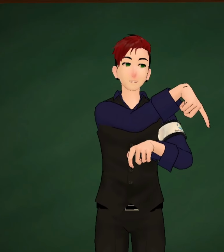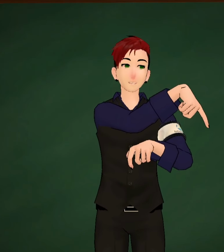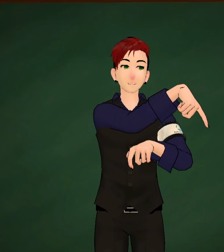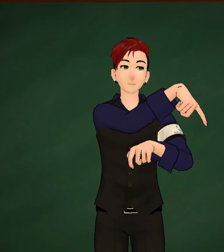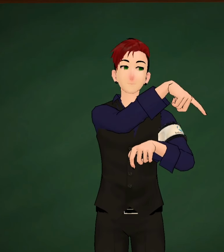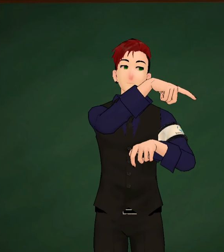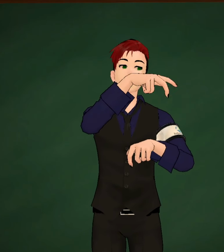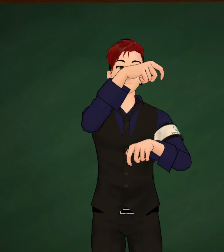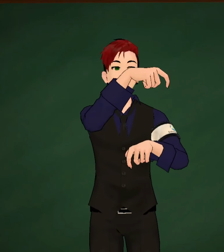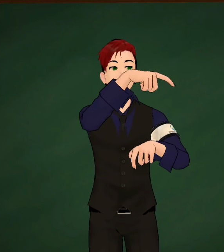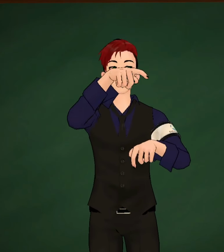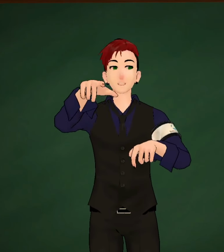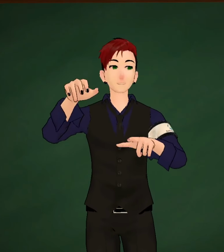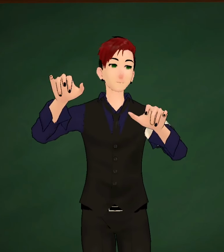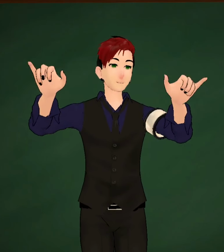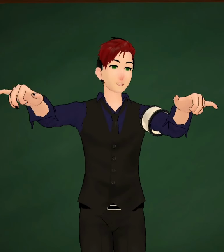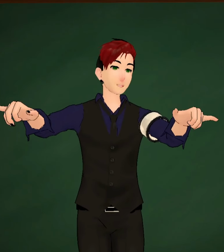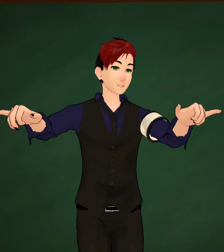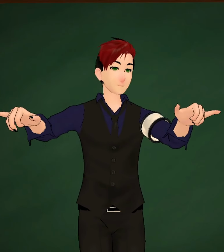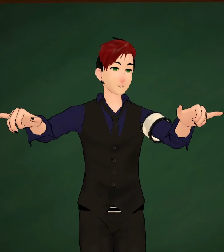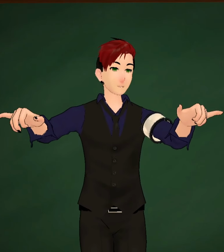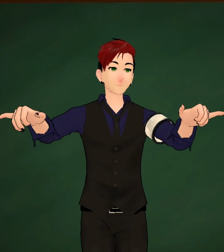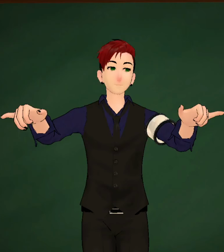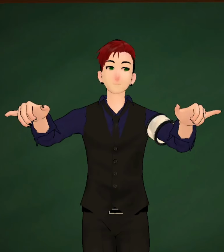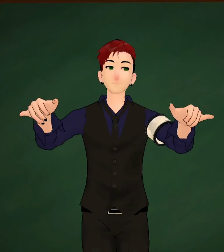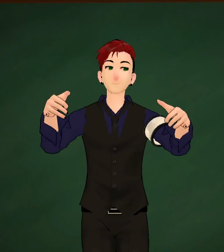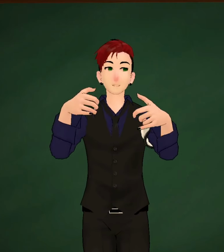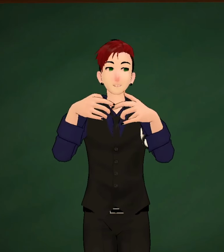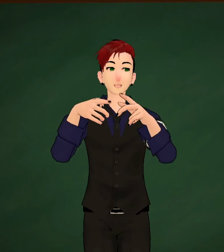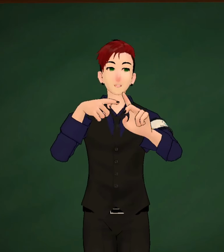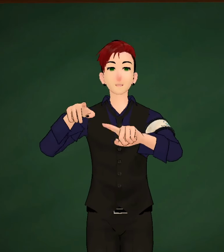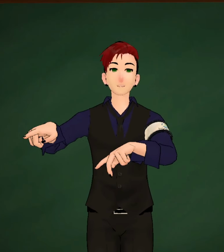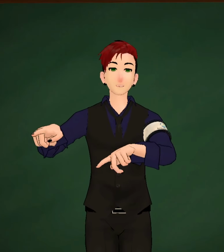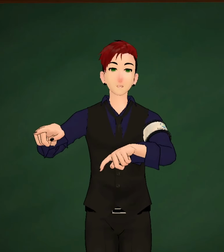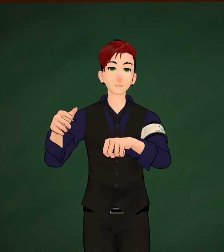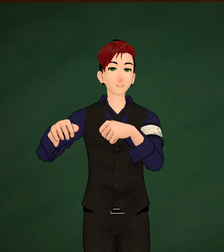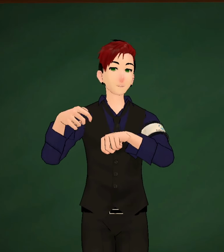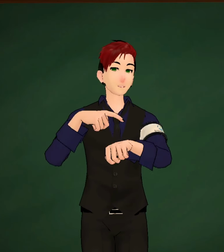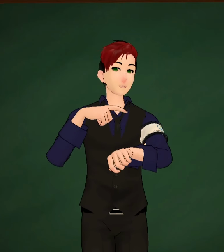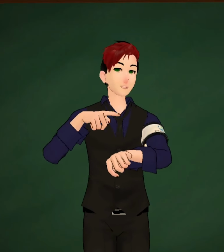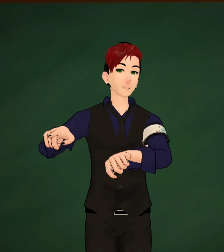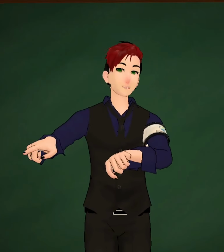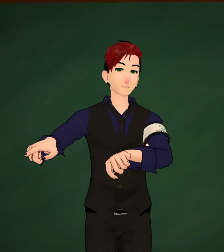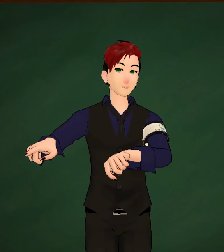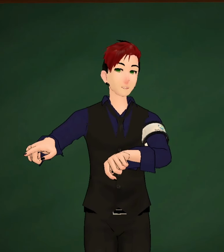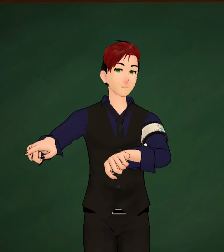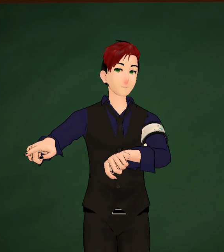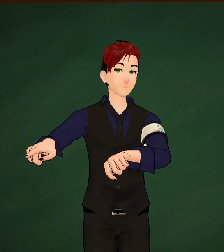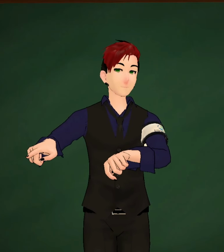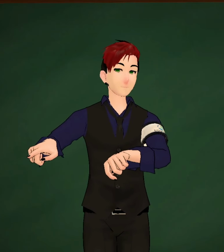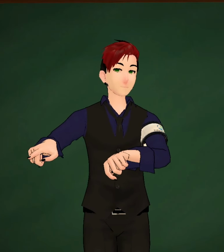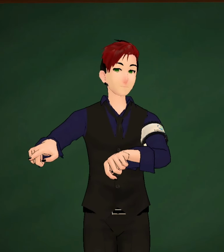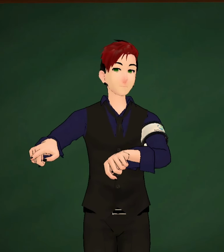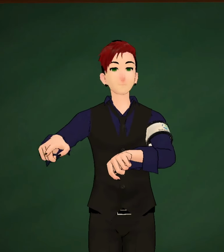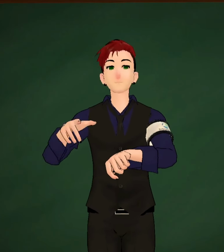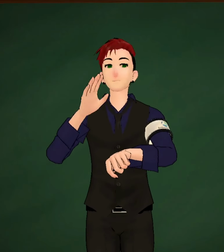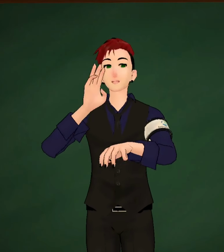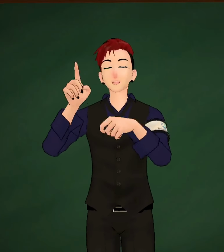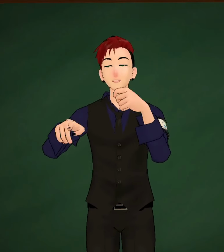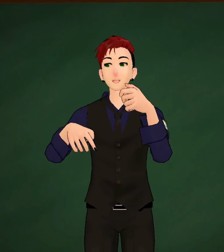objects and keep them there. And then I can just refer to them at any time just by pointing. So I can talk